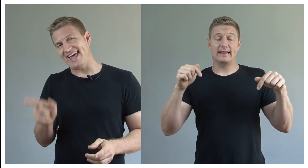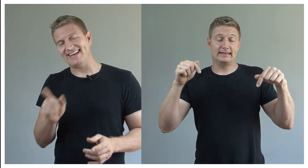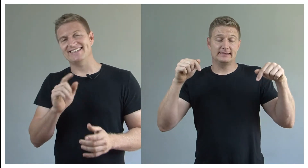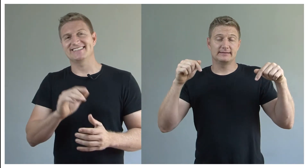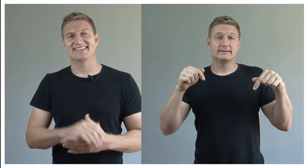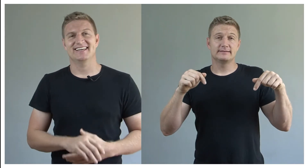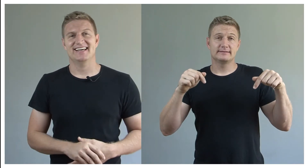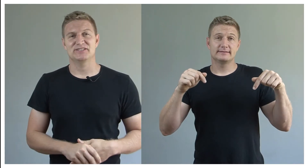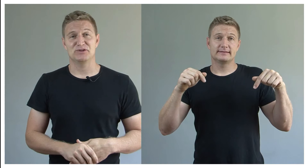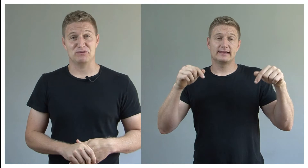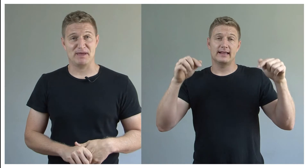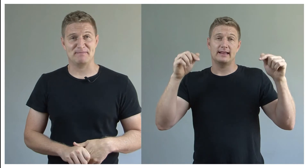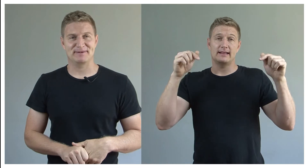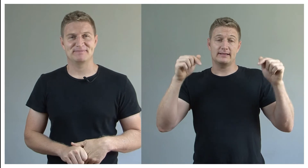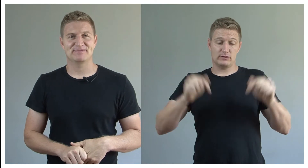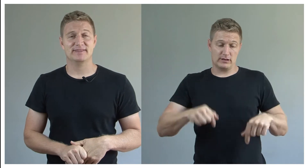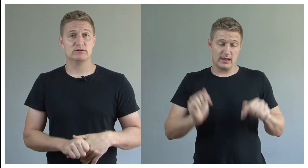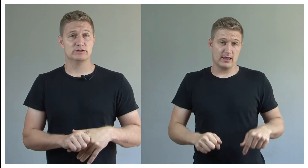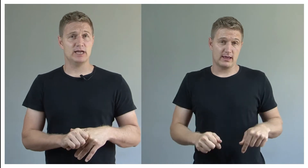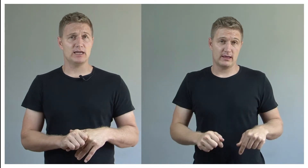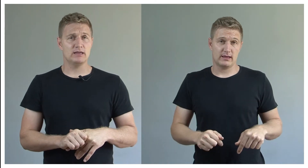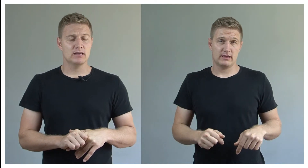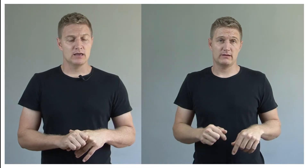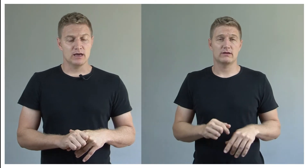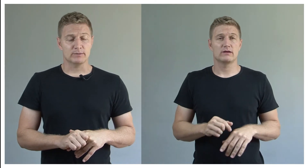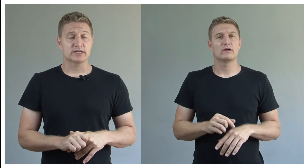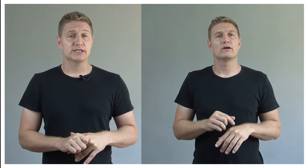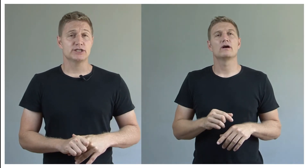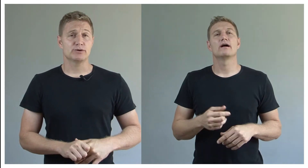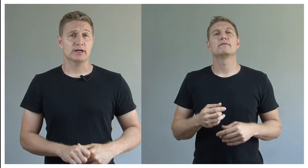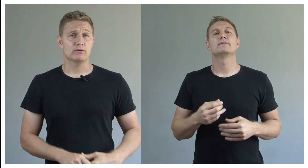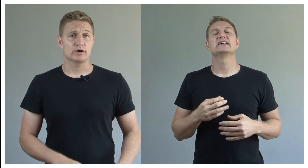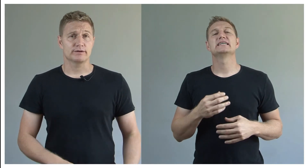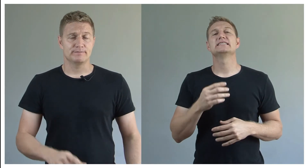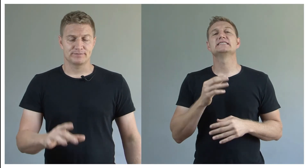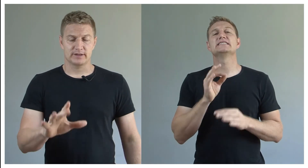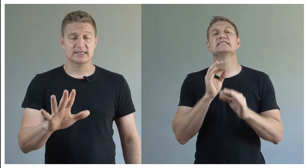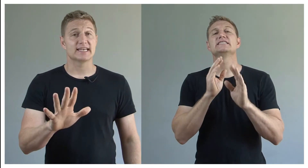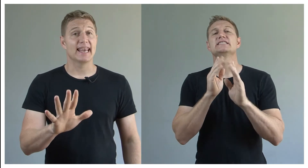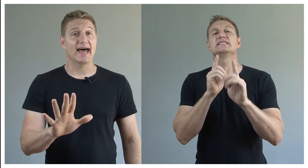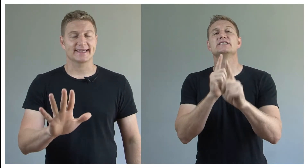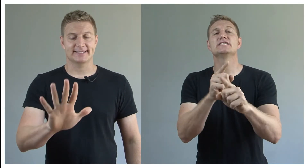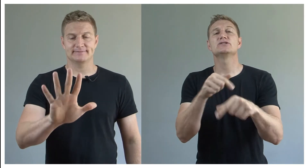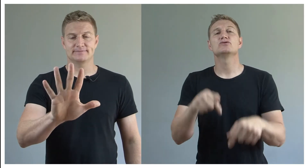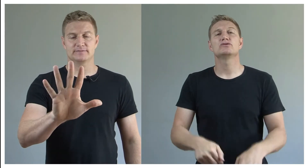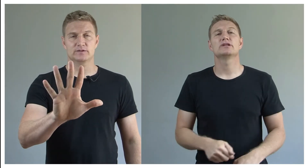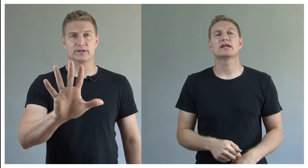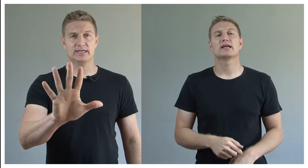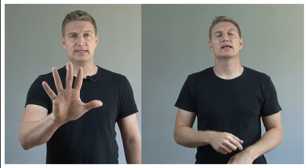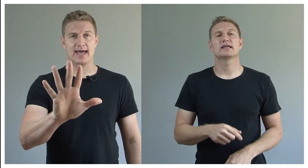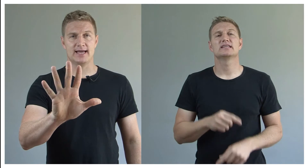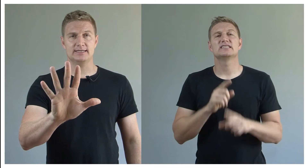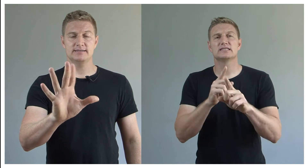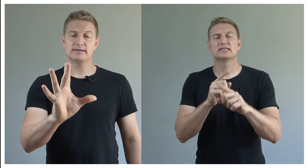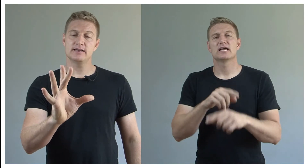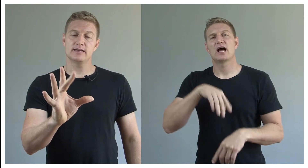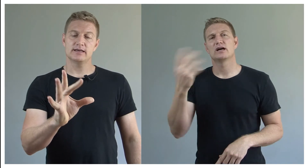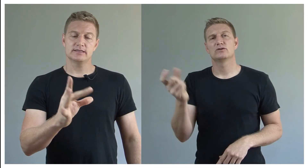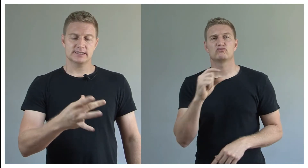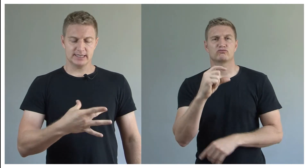end, as you remember. Now today, I'm going to teach you another word. It's like. So there's the hand,